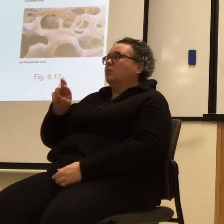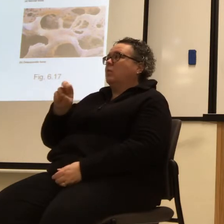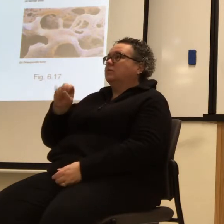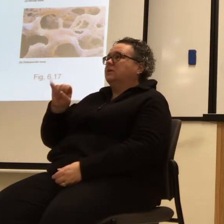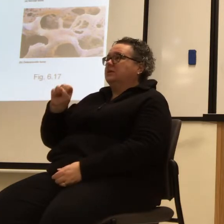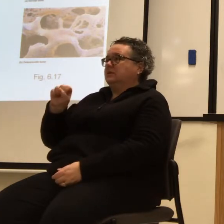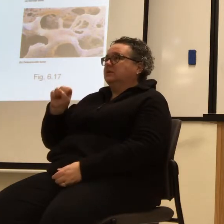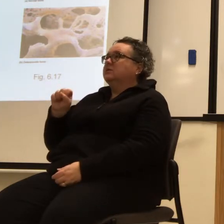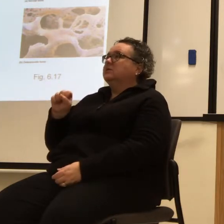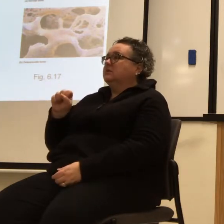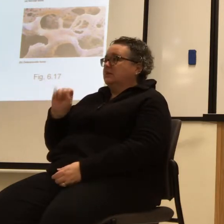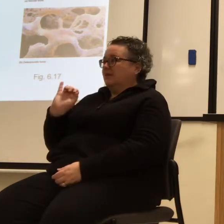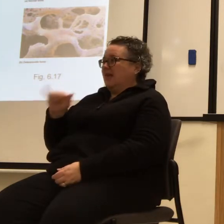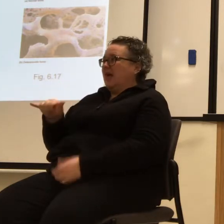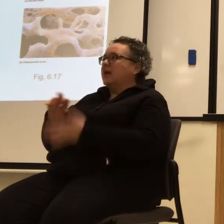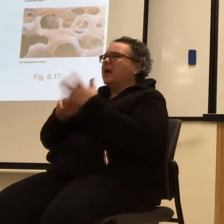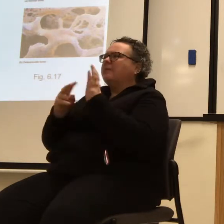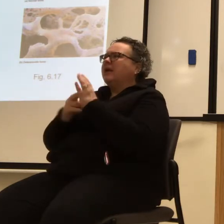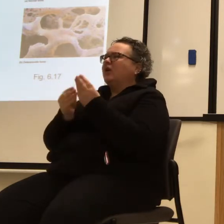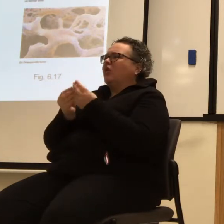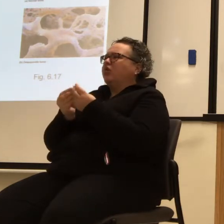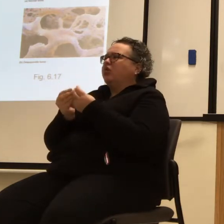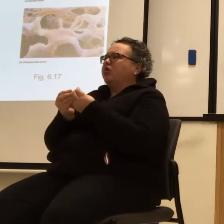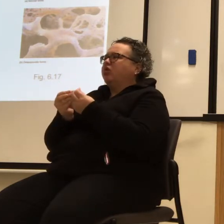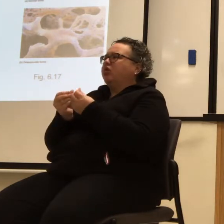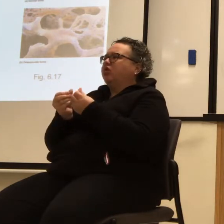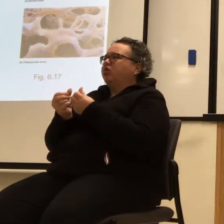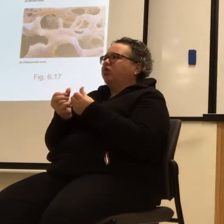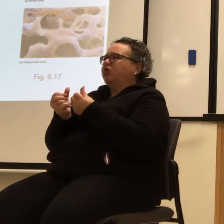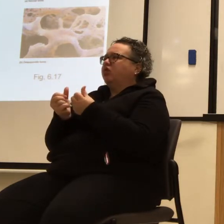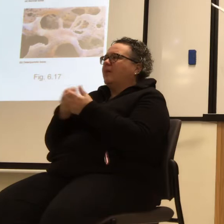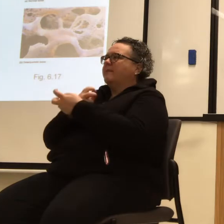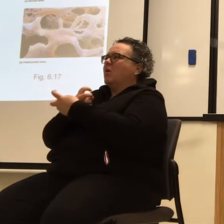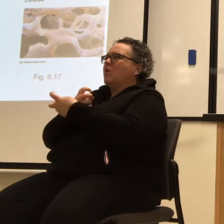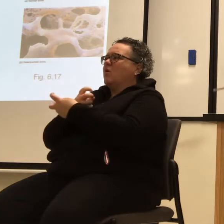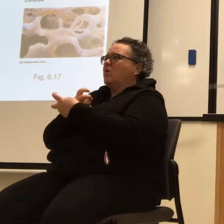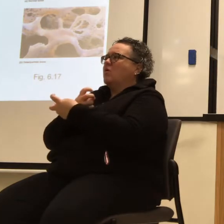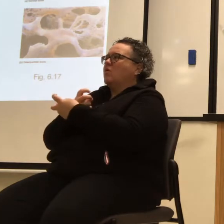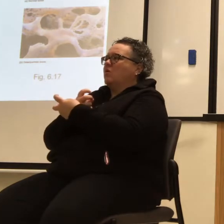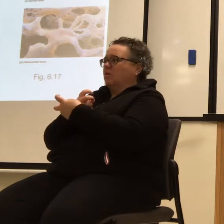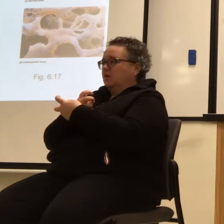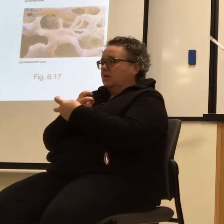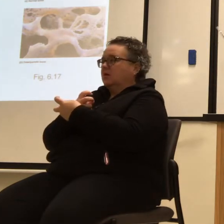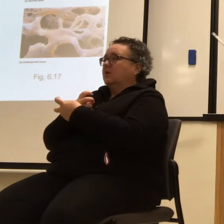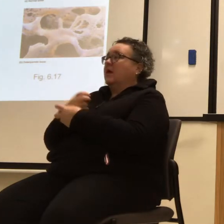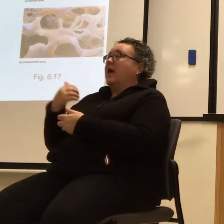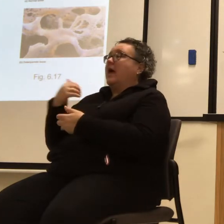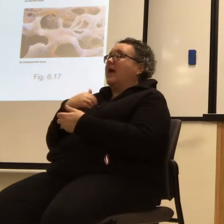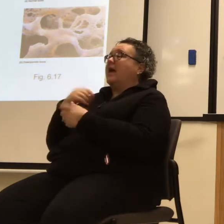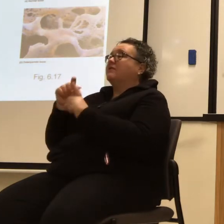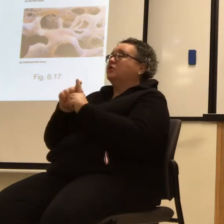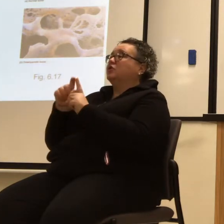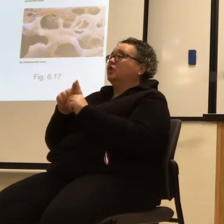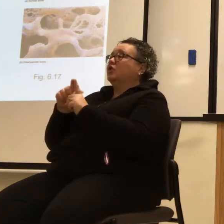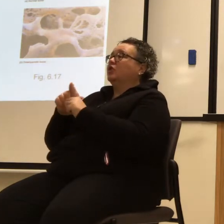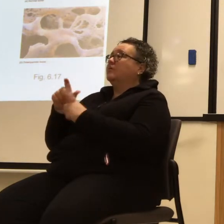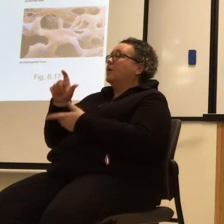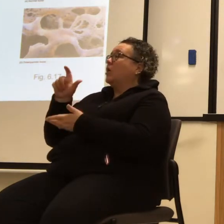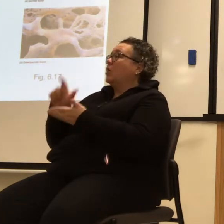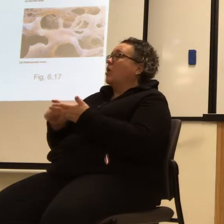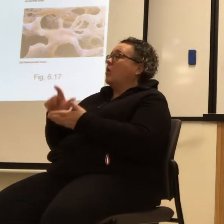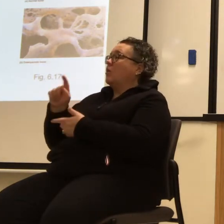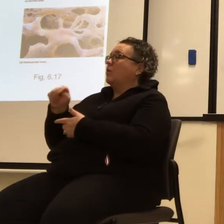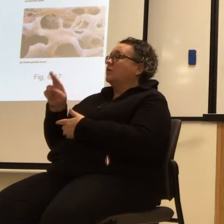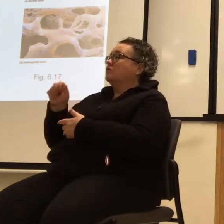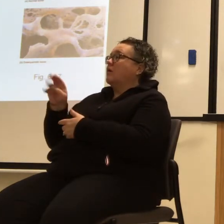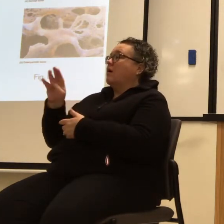defined osteoporosis. It's the clinical manifestation of bone atrophy. Well, I have a term there, low trauma fractures, you know,